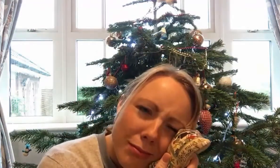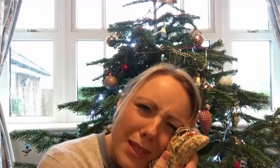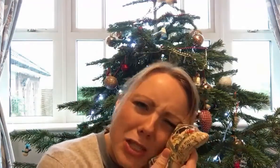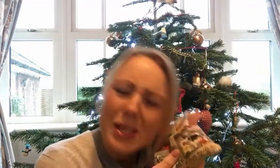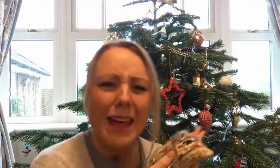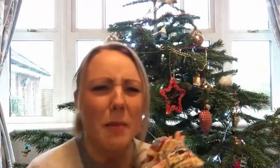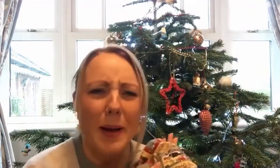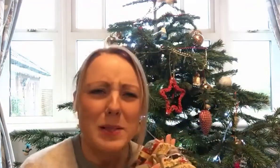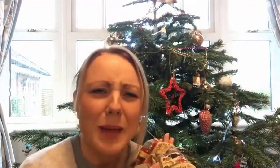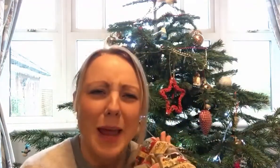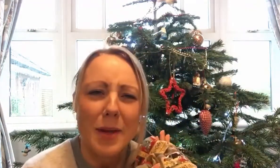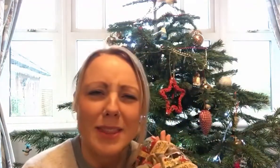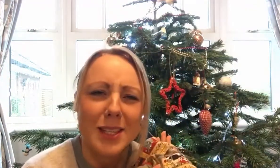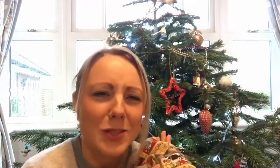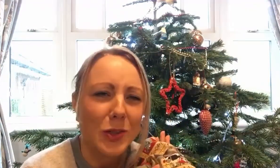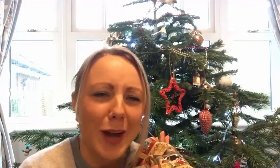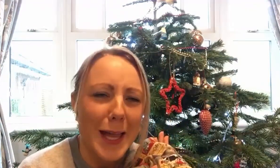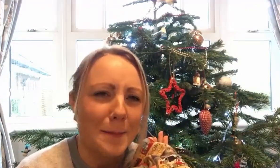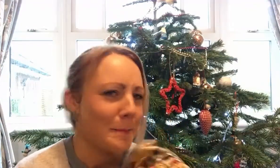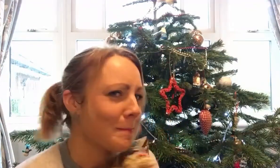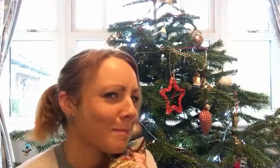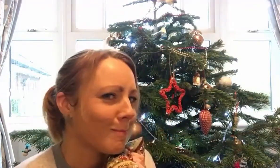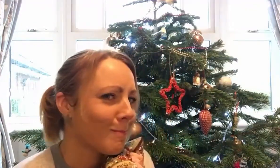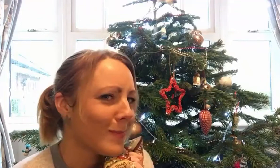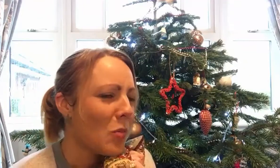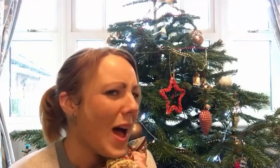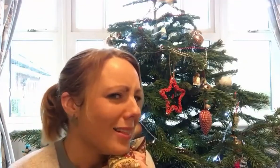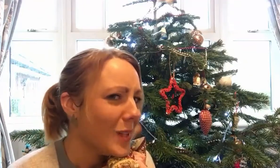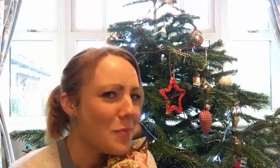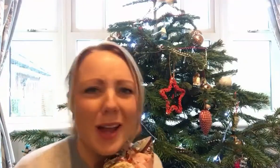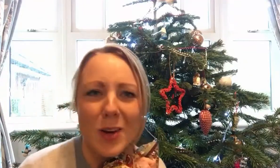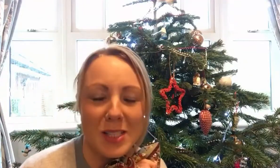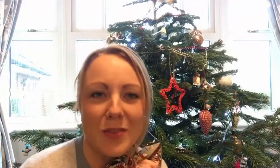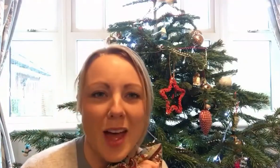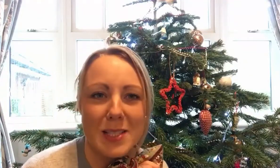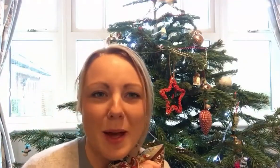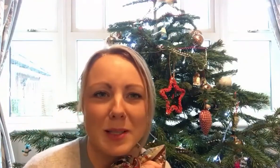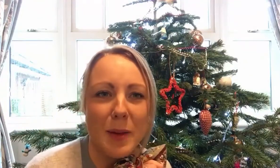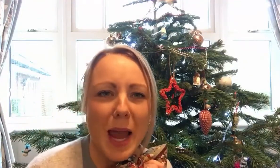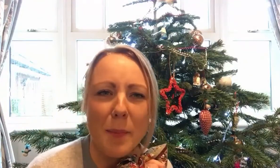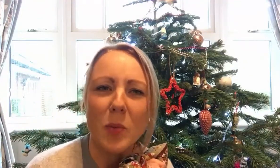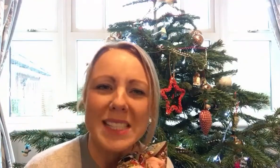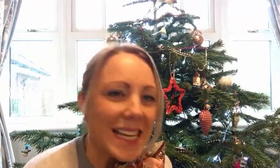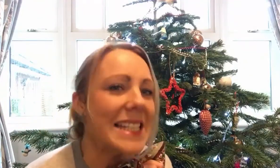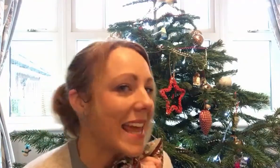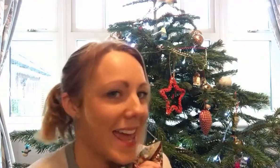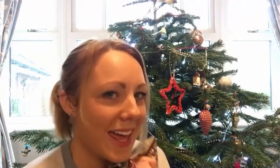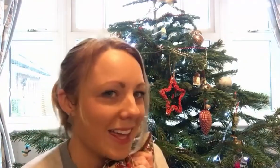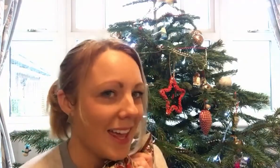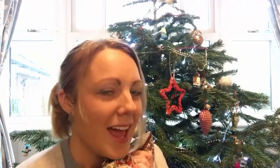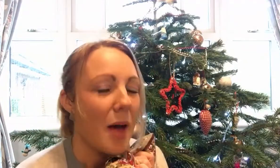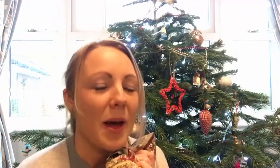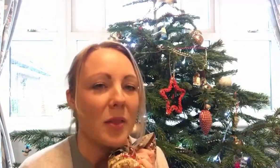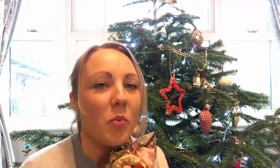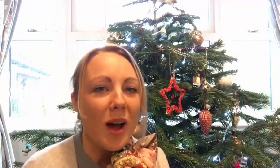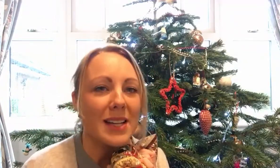Did you hear about a pillow in the story? Well, you might not have heard about a pillow, but we did hear about the wise